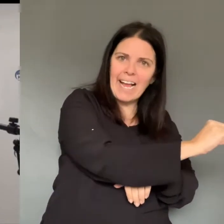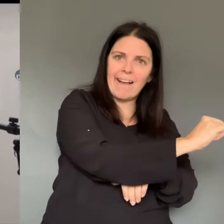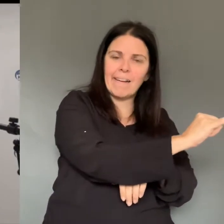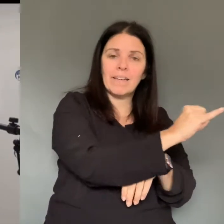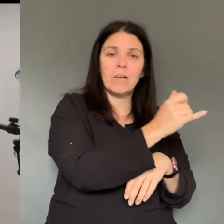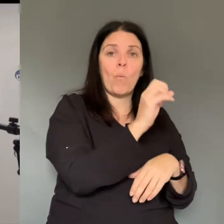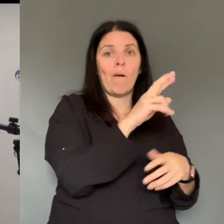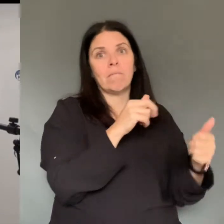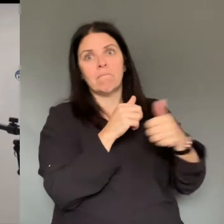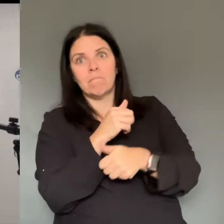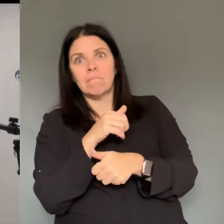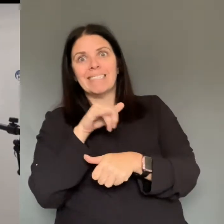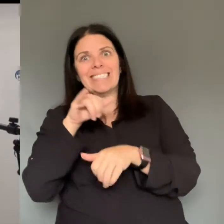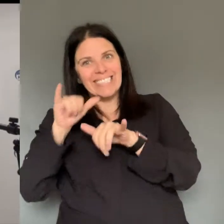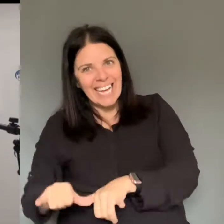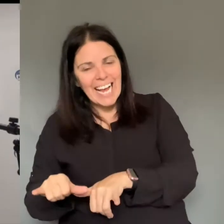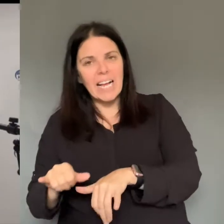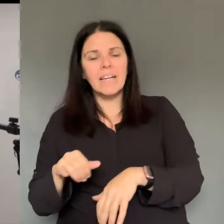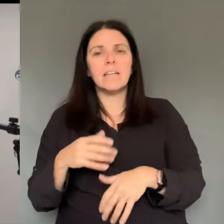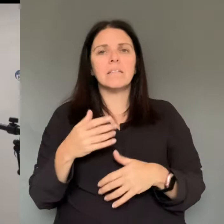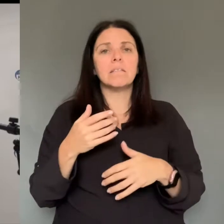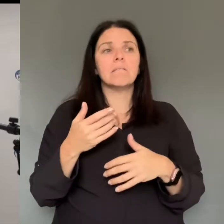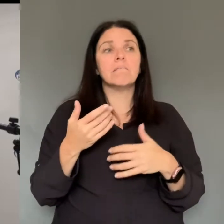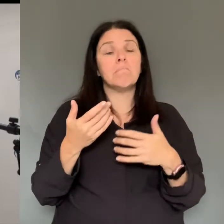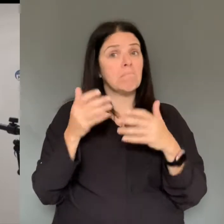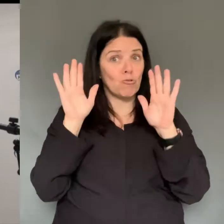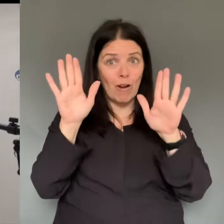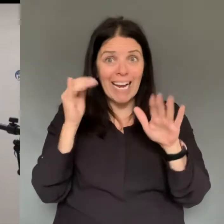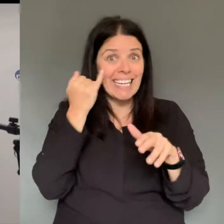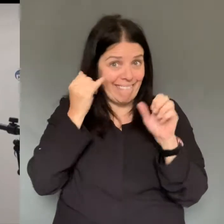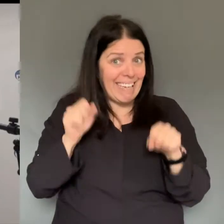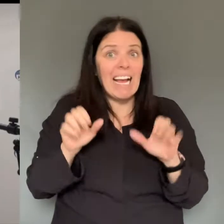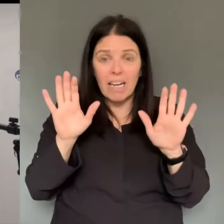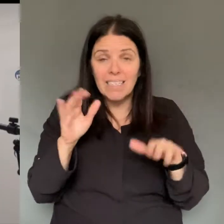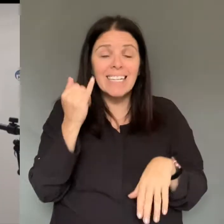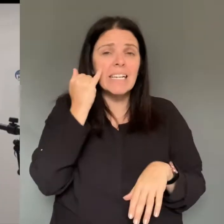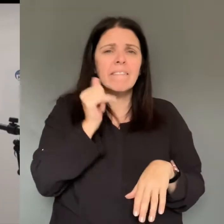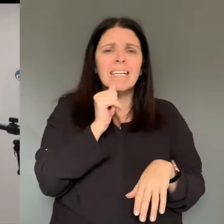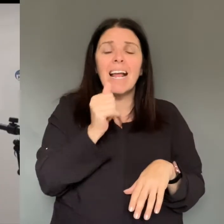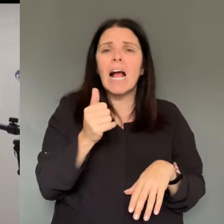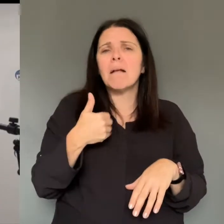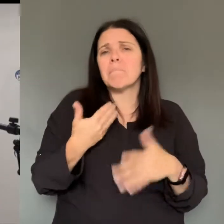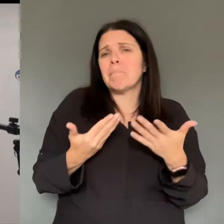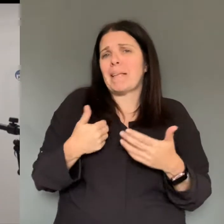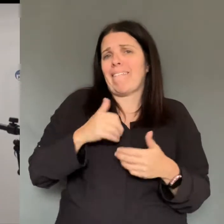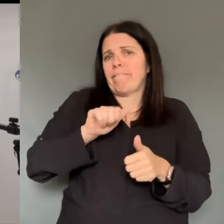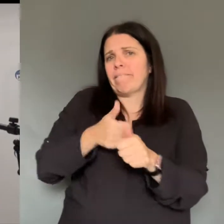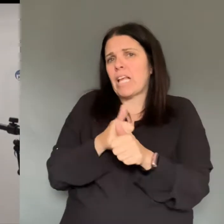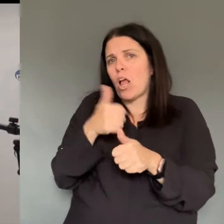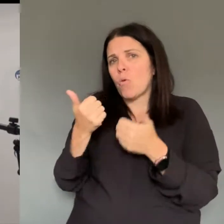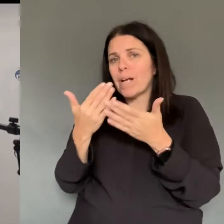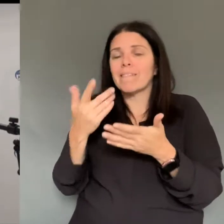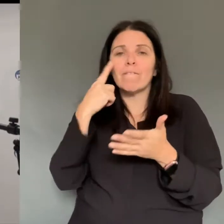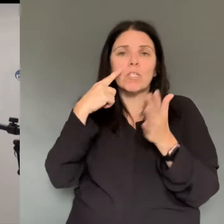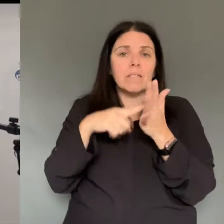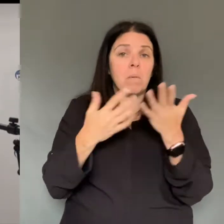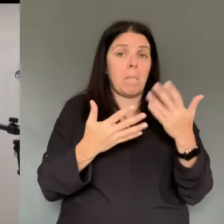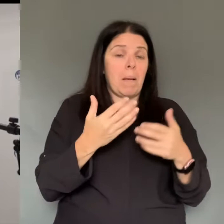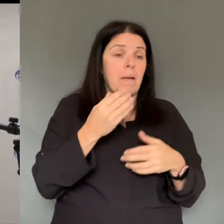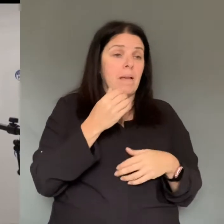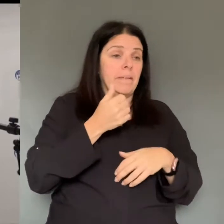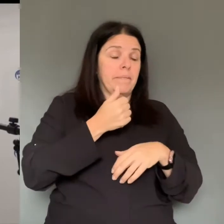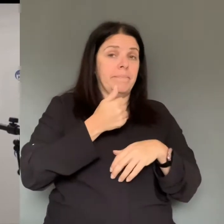outside for anything. So basically now your home and your workplace, nothing in between. So that would help to